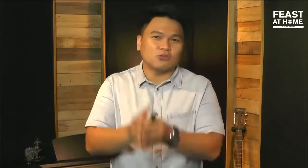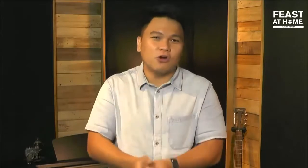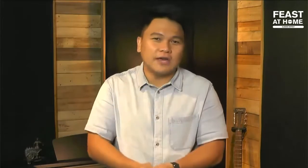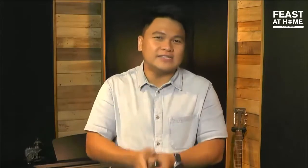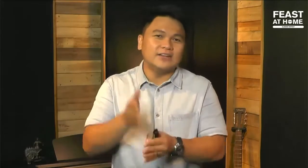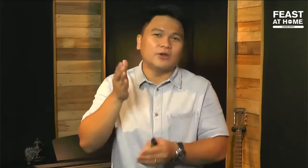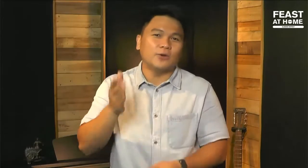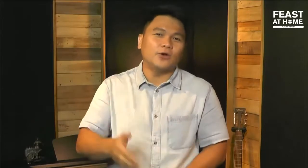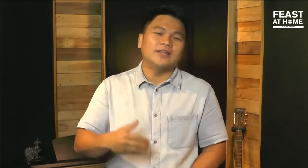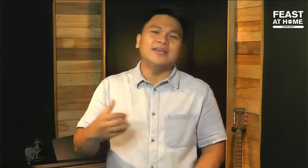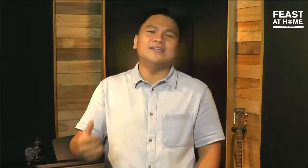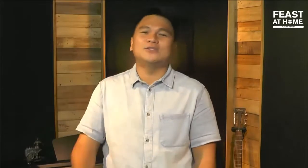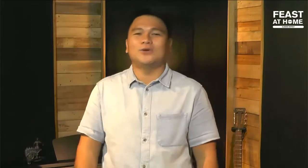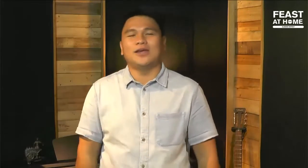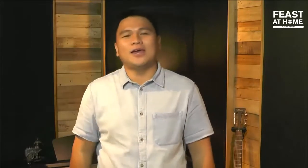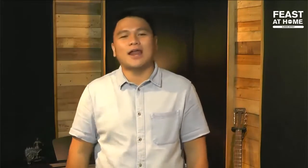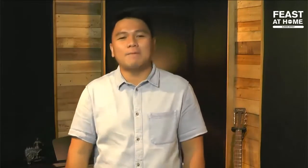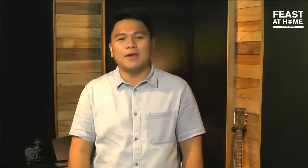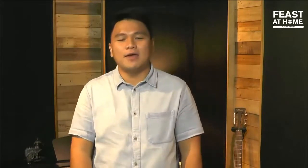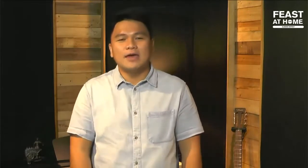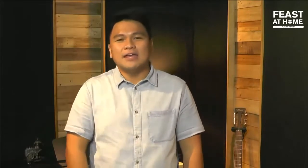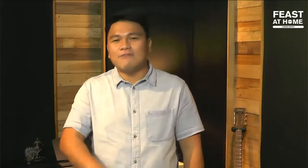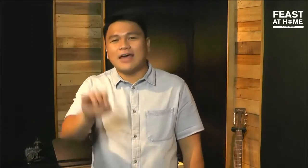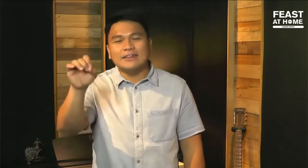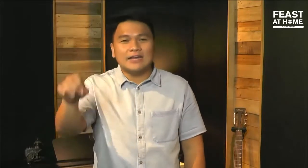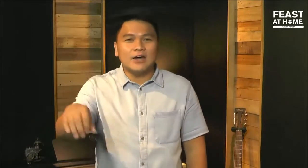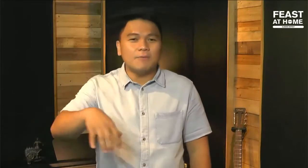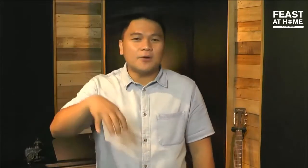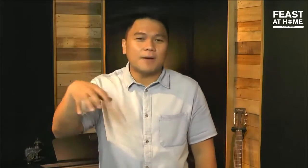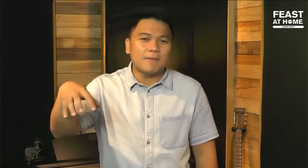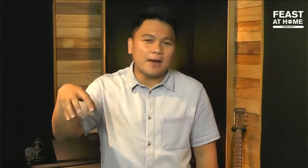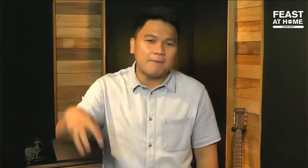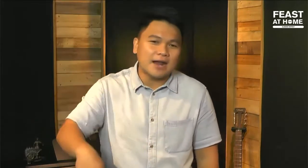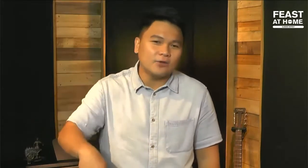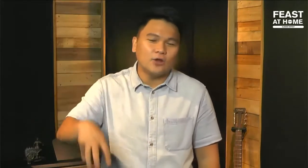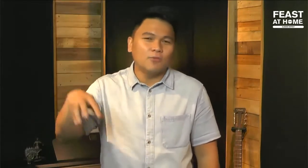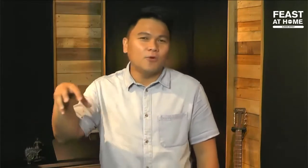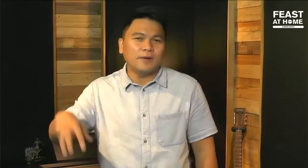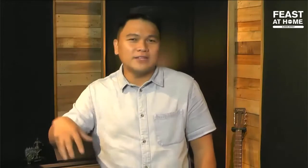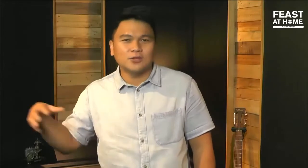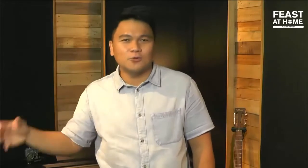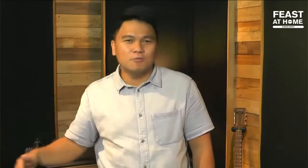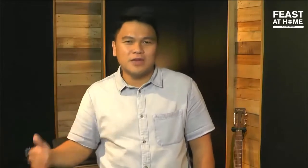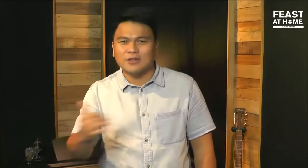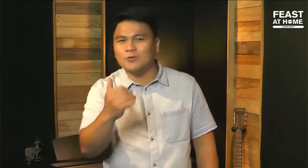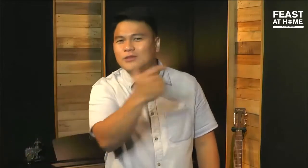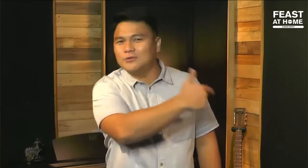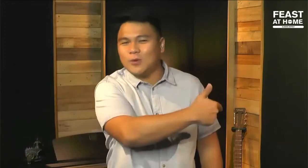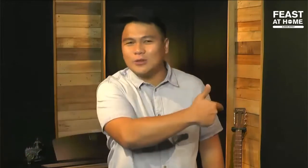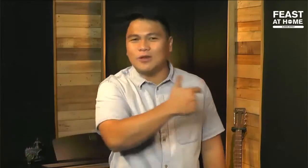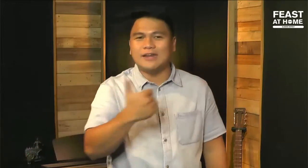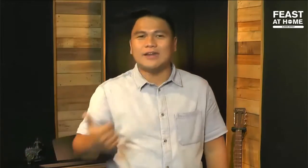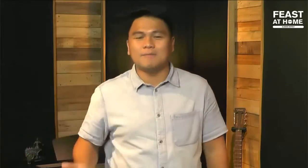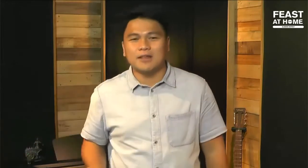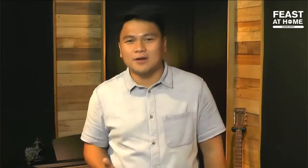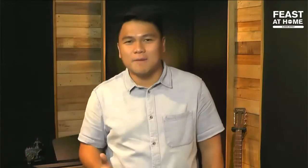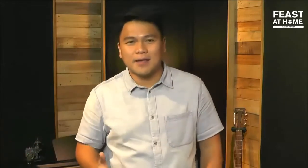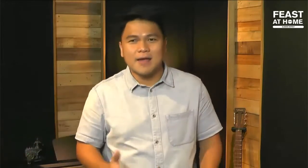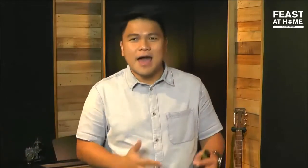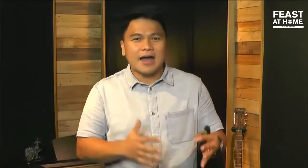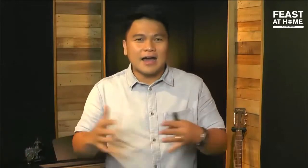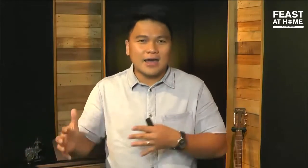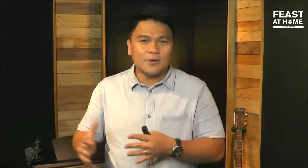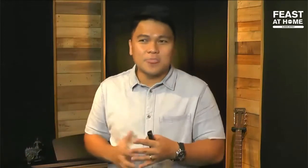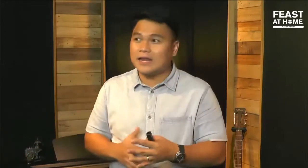the strongest in recorded history. Ay, grabe. In fact, until now, meron pang mga baryo na lubog pa rin sa tubig. Katulad ng kwento kanina ni Brother